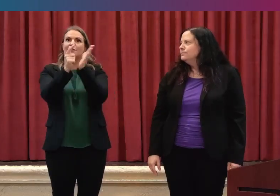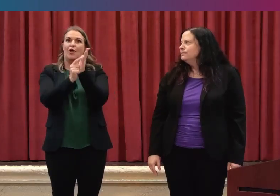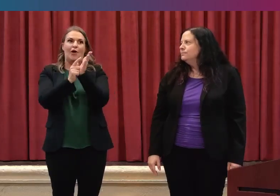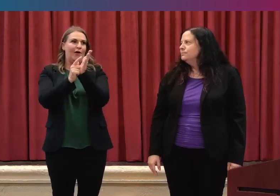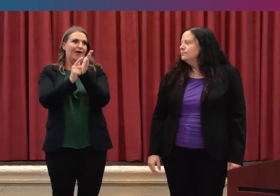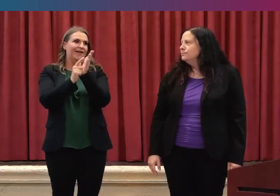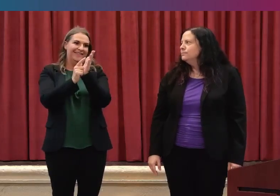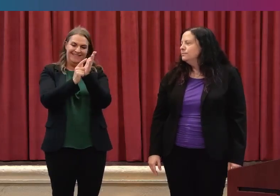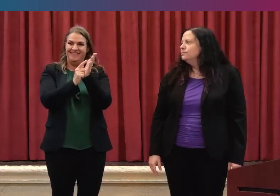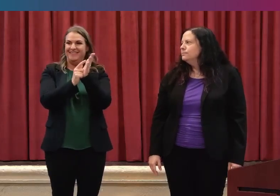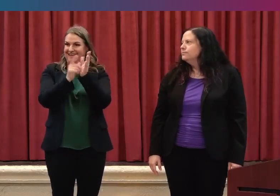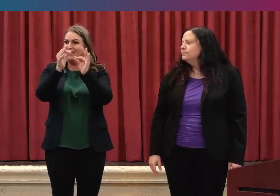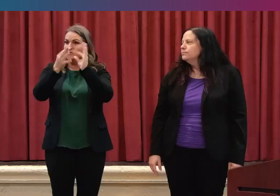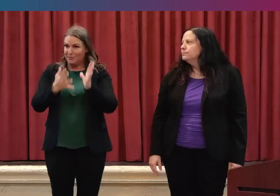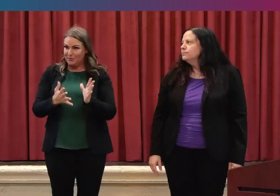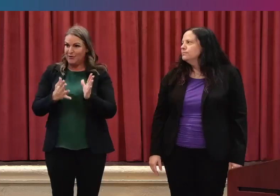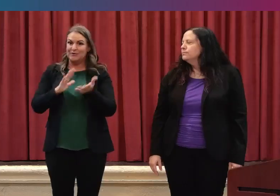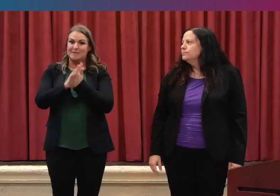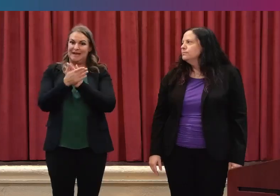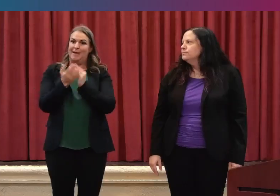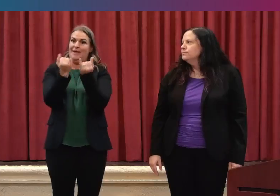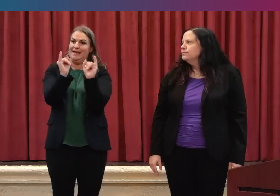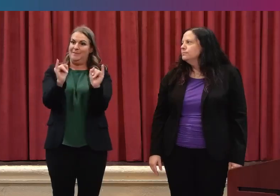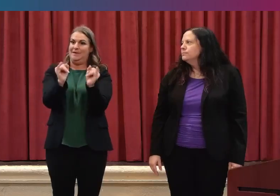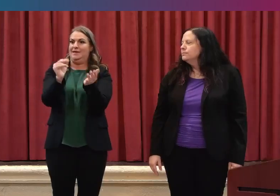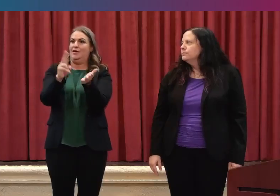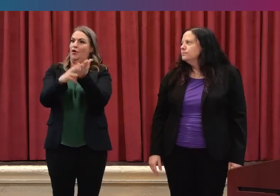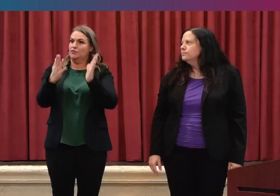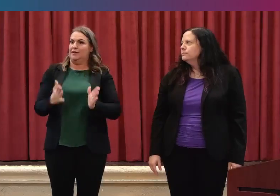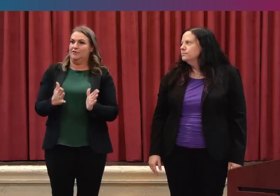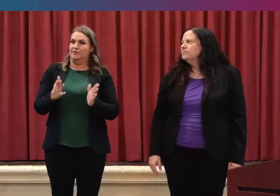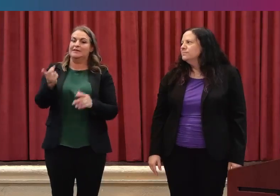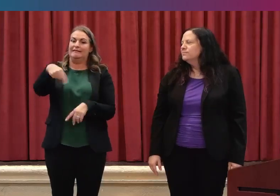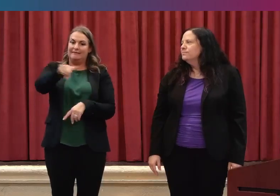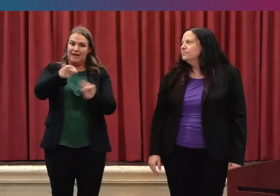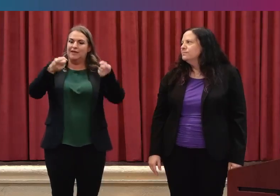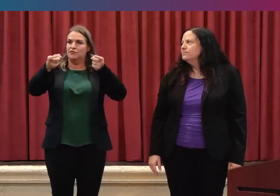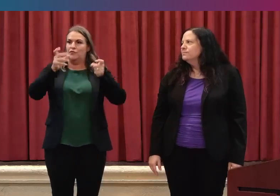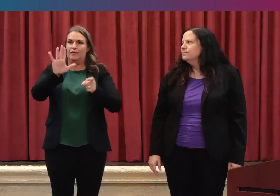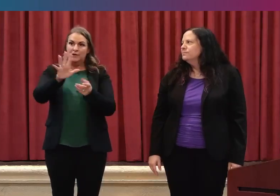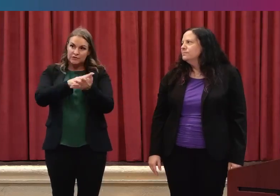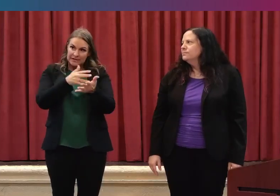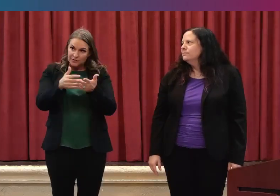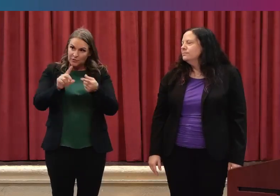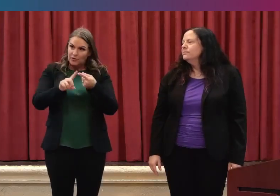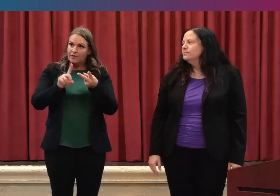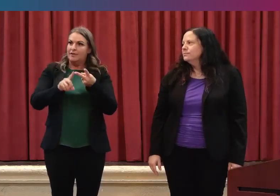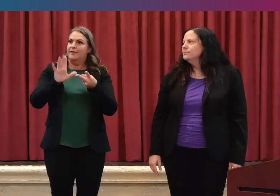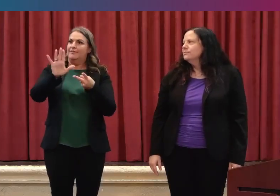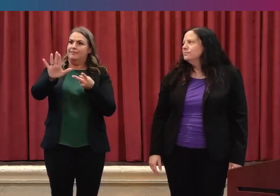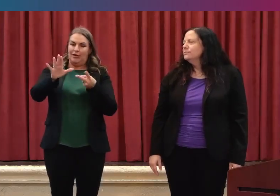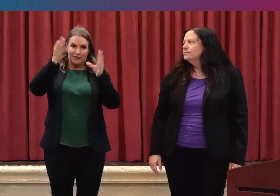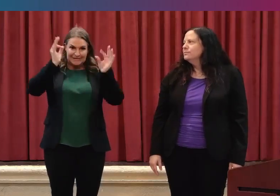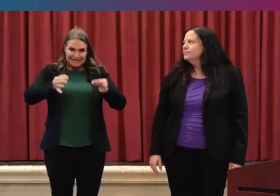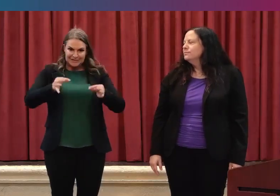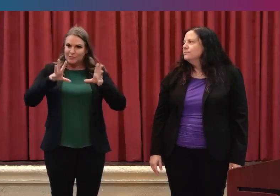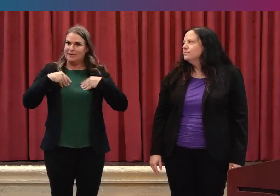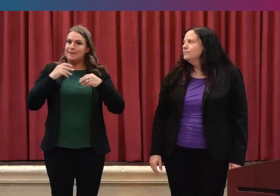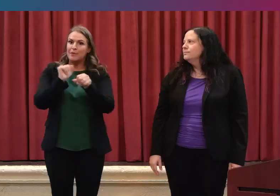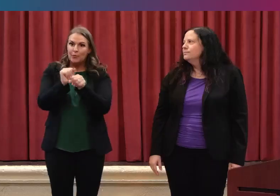So with the passage of AB 5, interpreters have become independent contractors, which means they control their schedule.